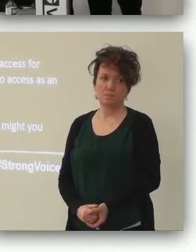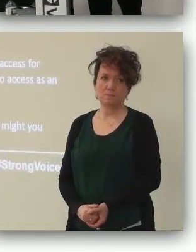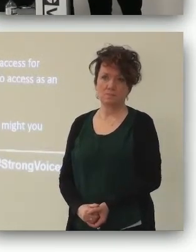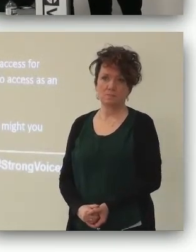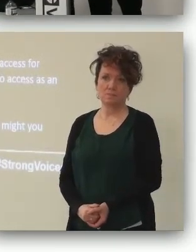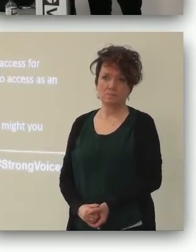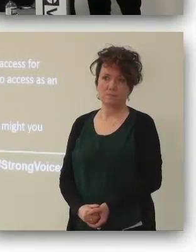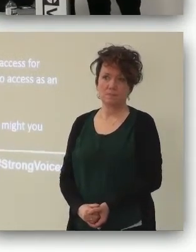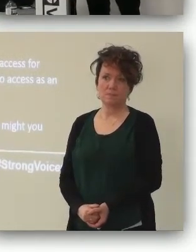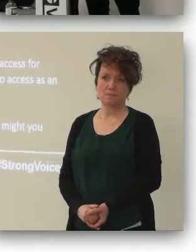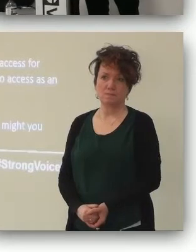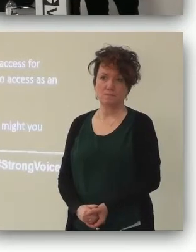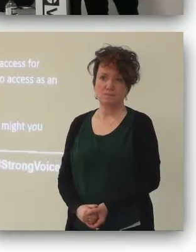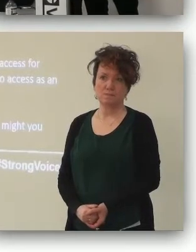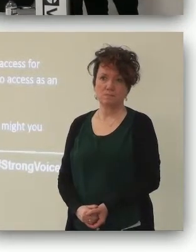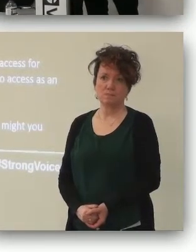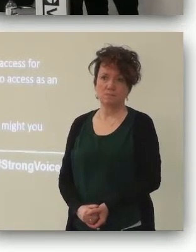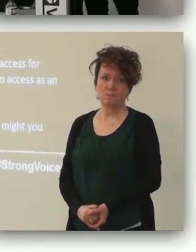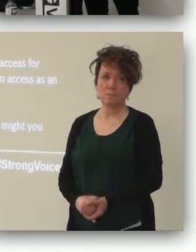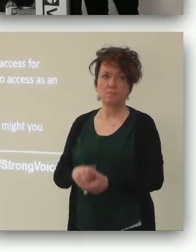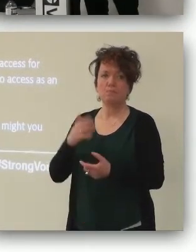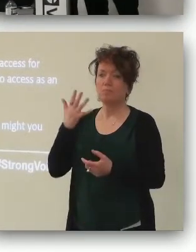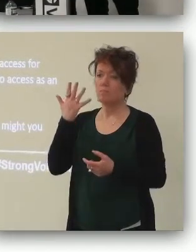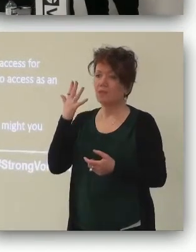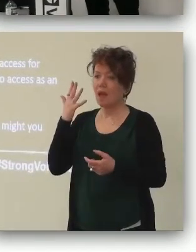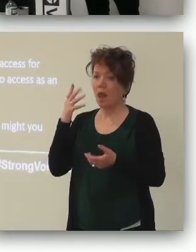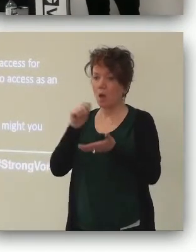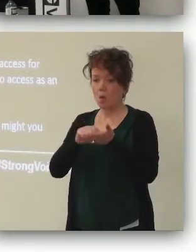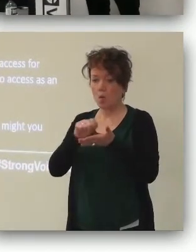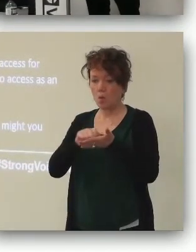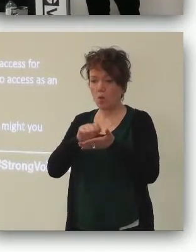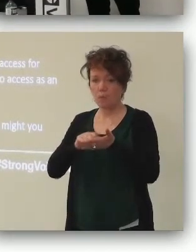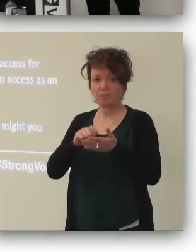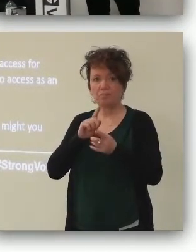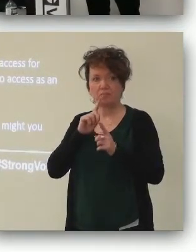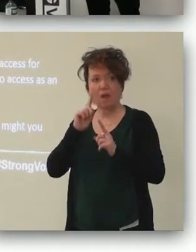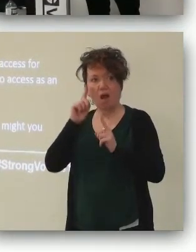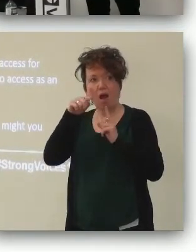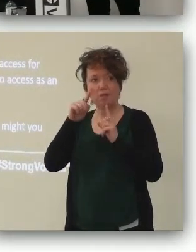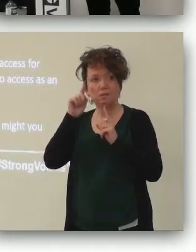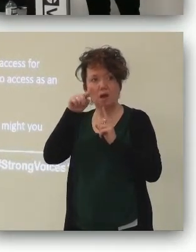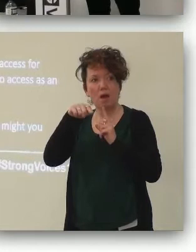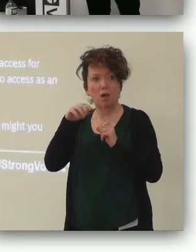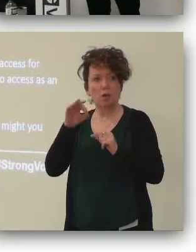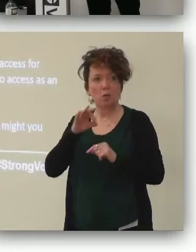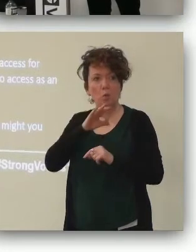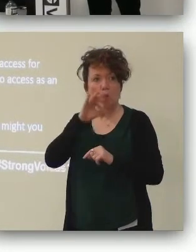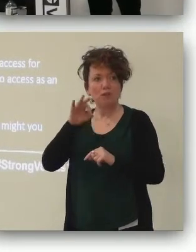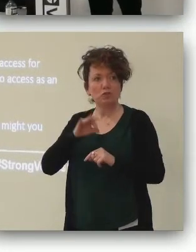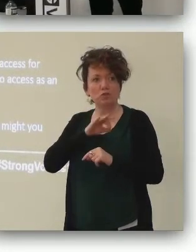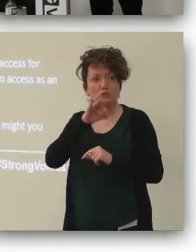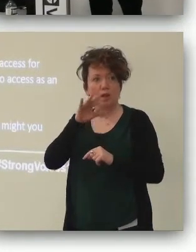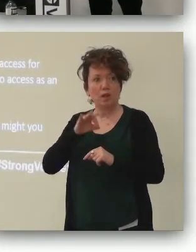You're going to get post-it notes, and you can write down answers, questions, thoughts on your post-it notes, and then put them onto the